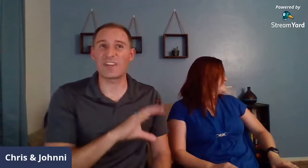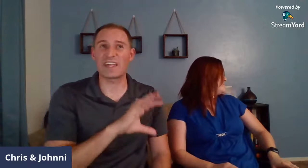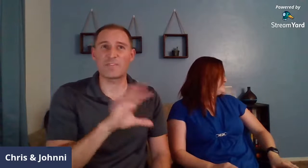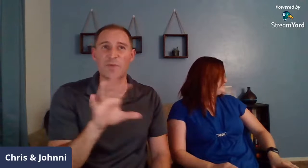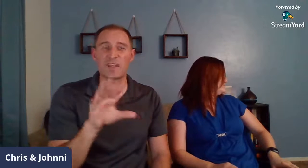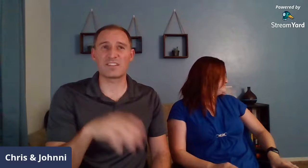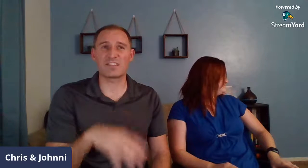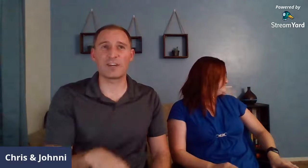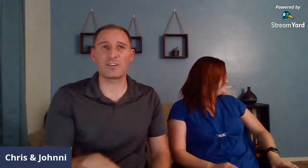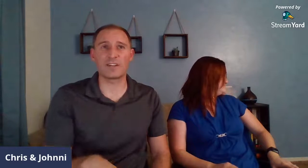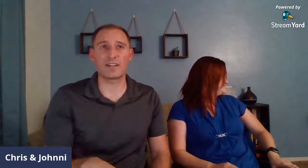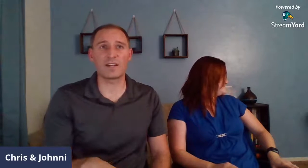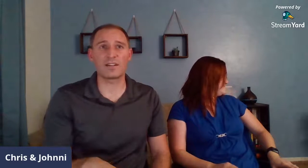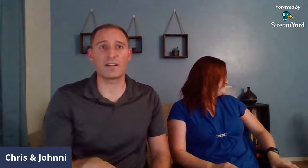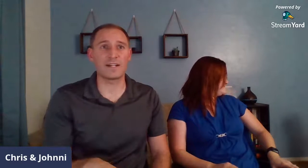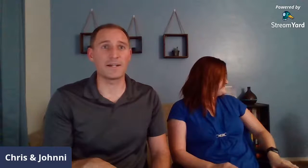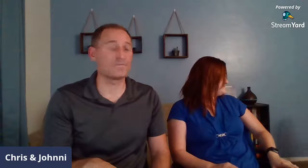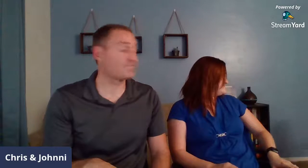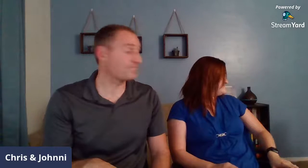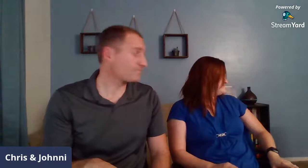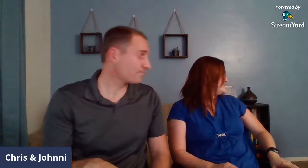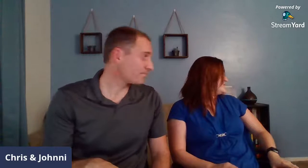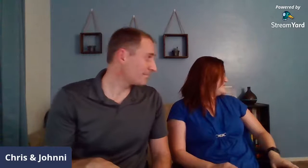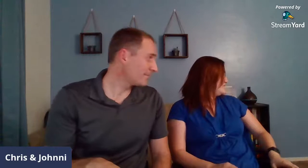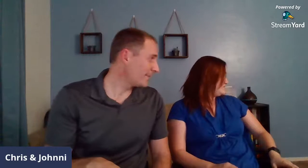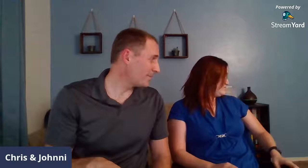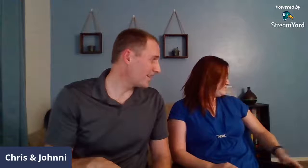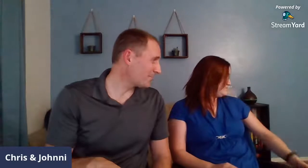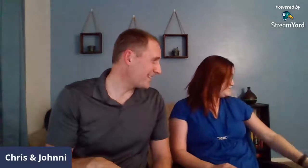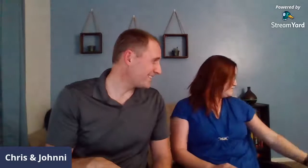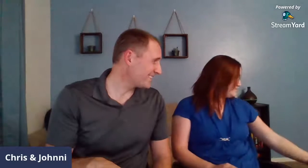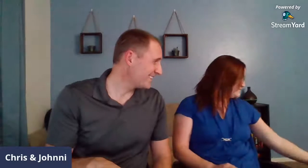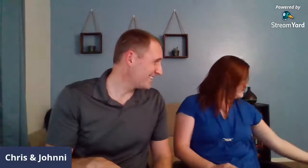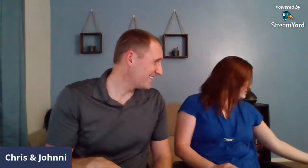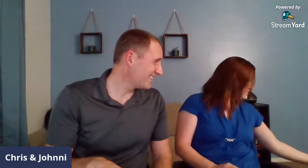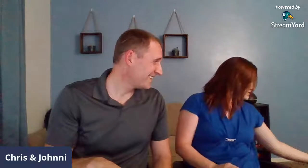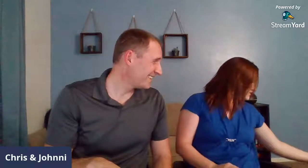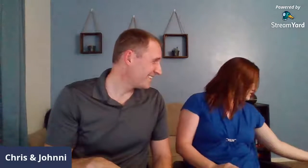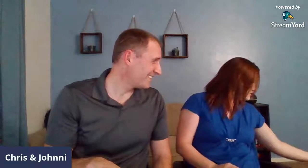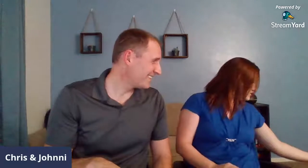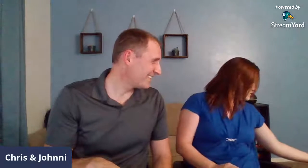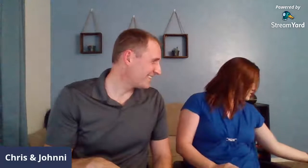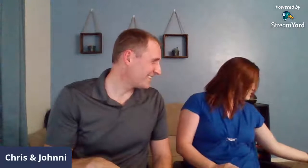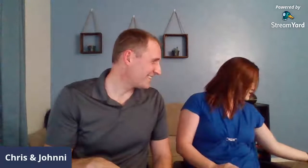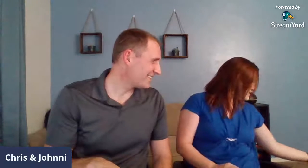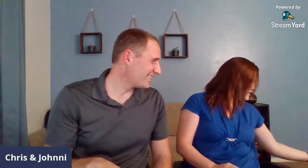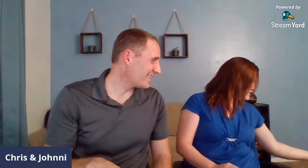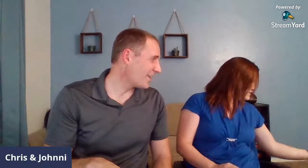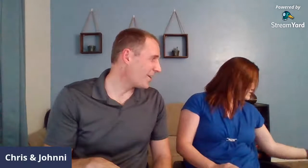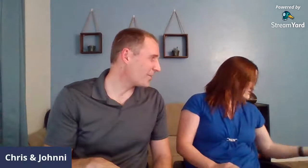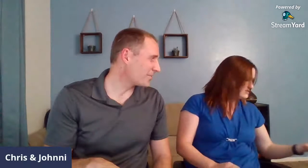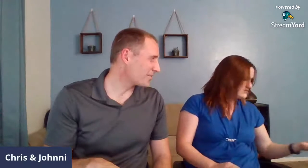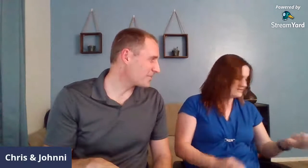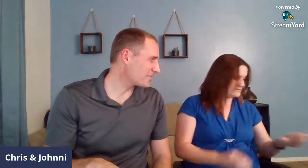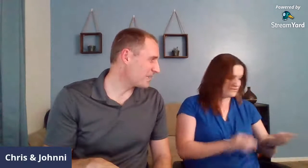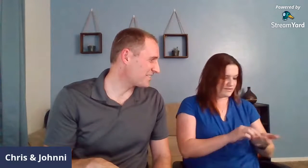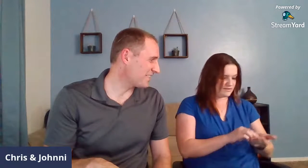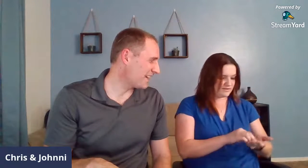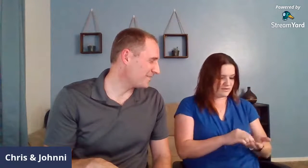that information is already there. You made what? I'm making slime. You're making. Oh, she wants to make slime?